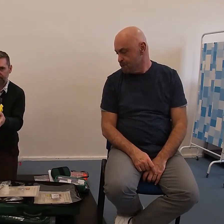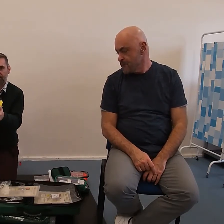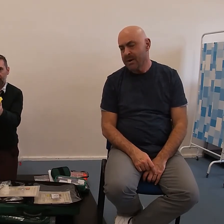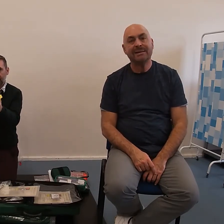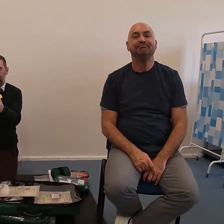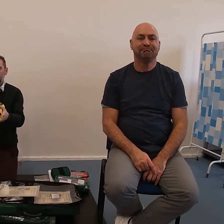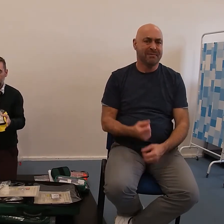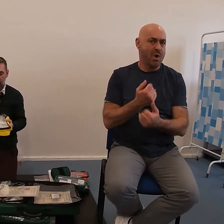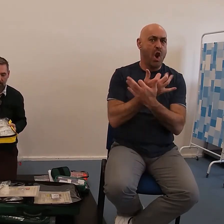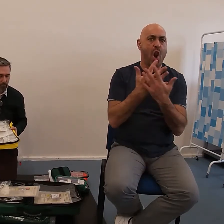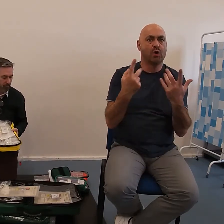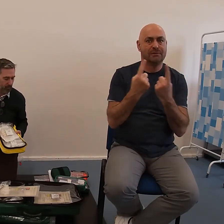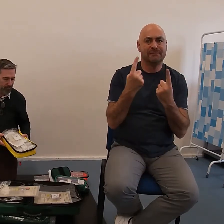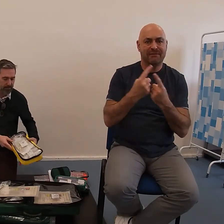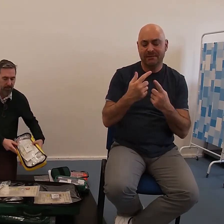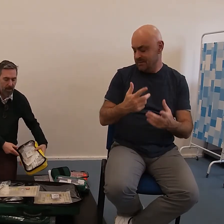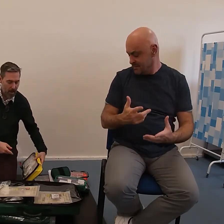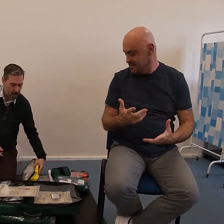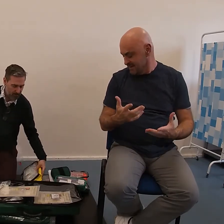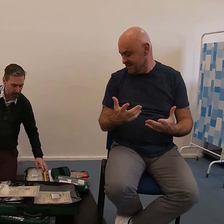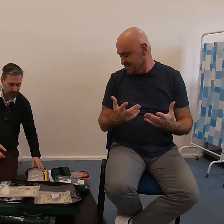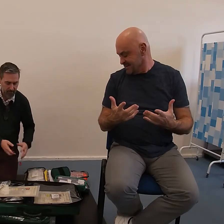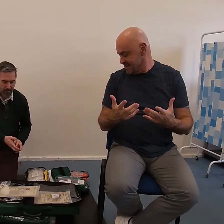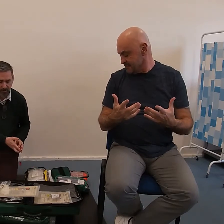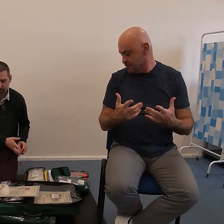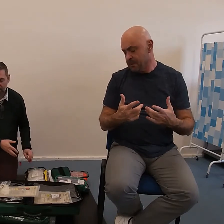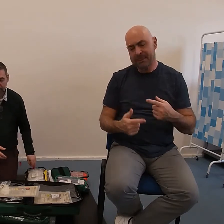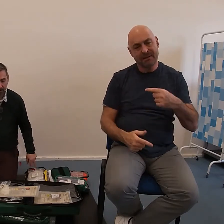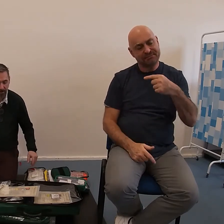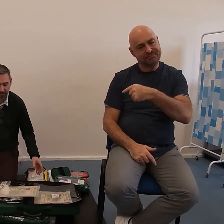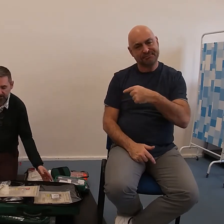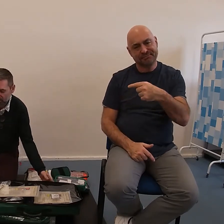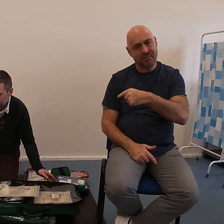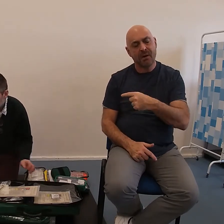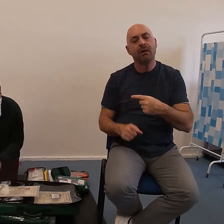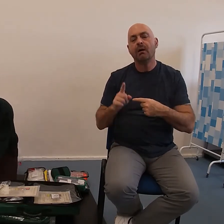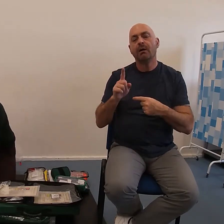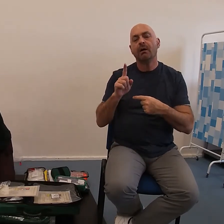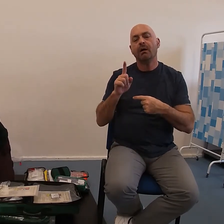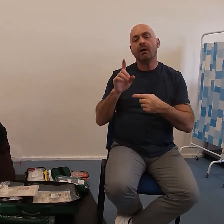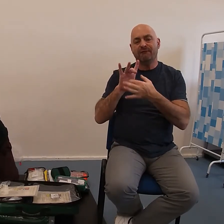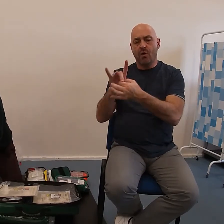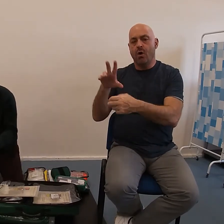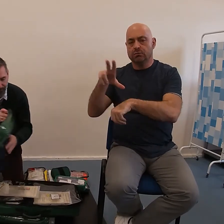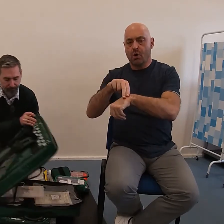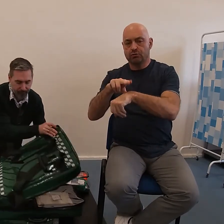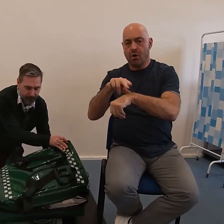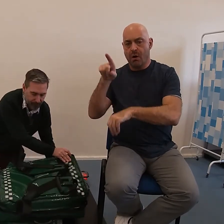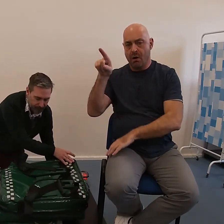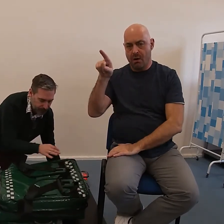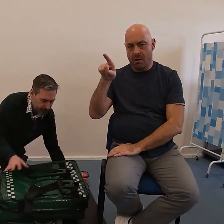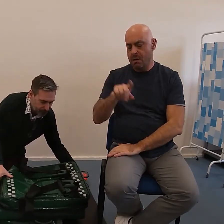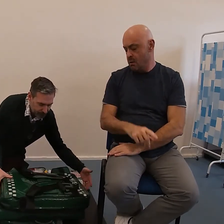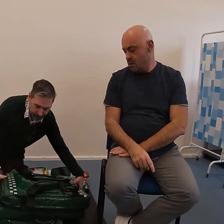has lots of stuff in it, so I will remove it. Now this pouch is primarily for the doctors.